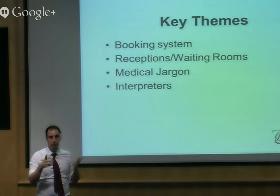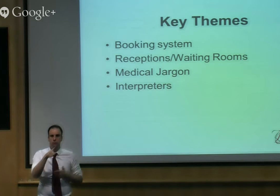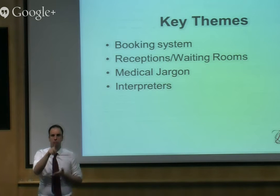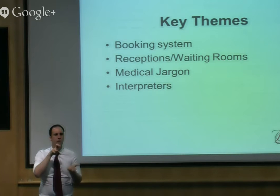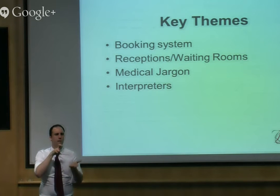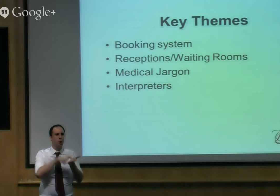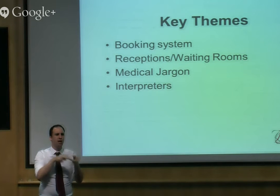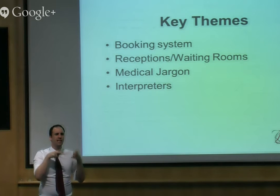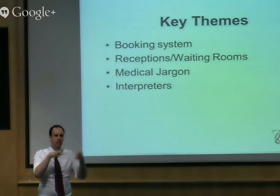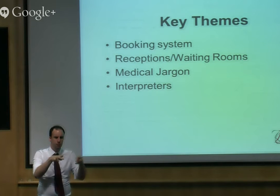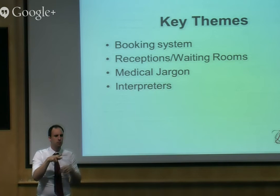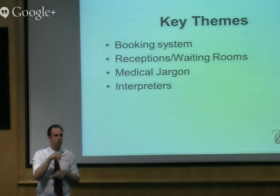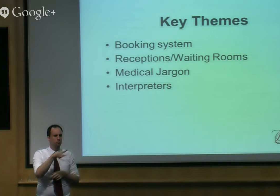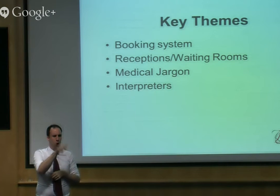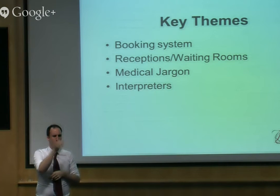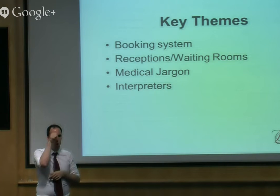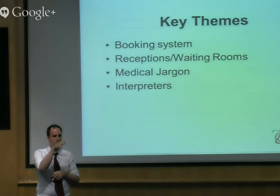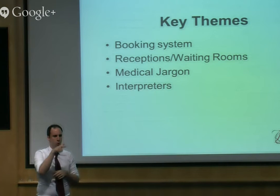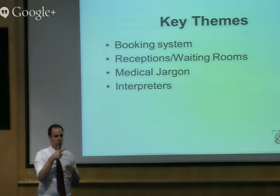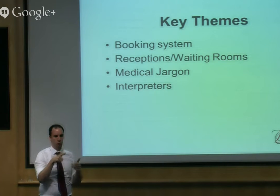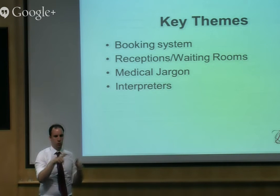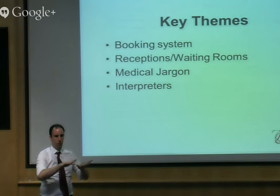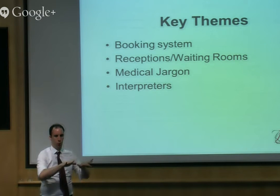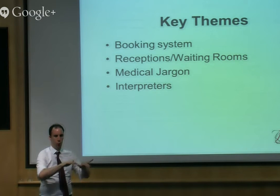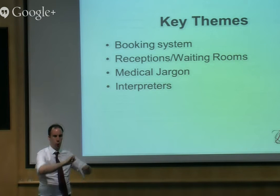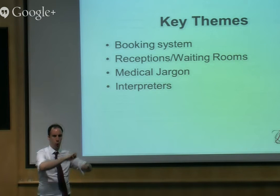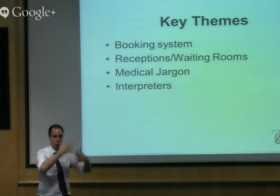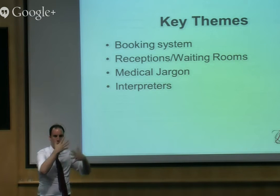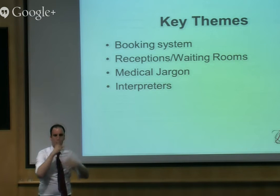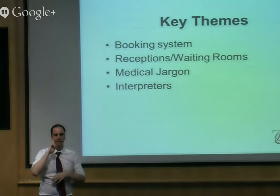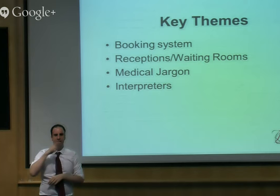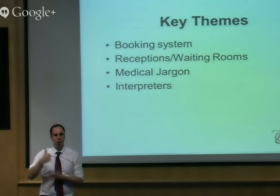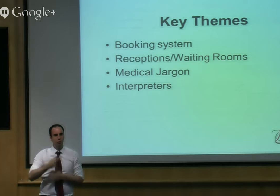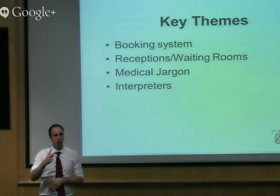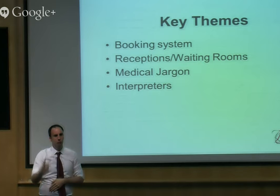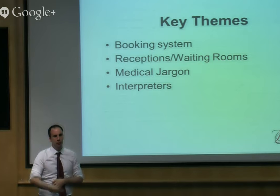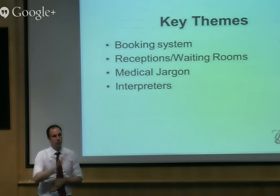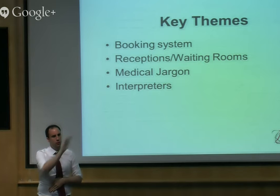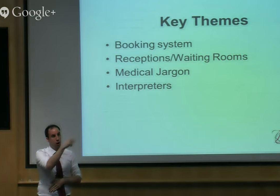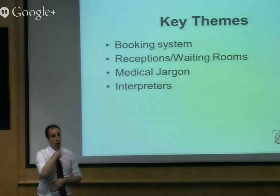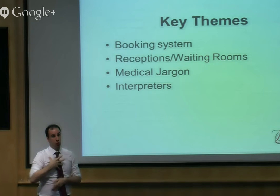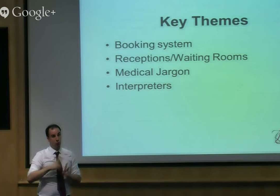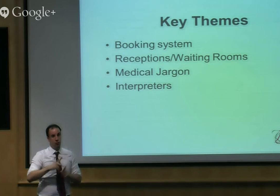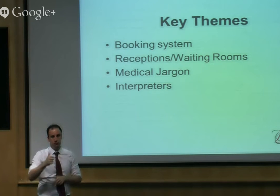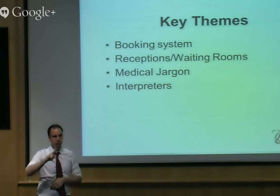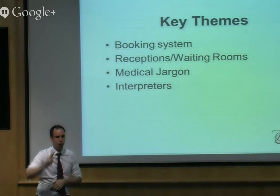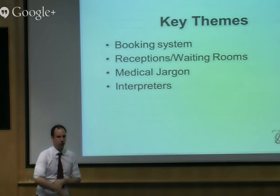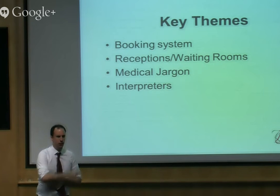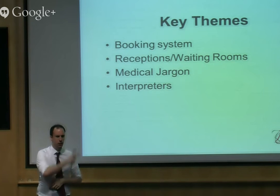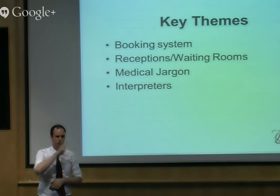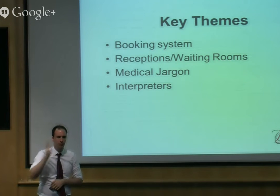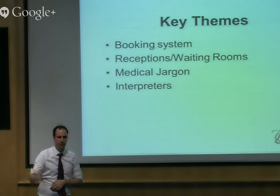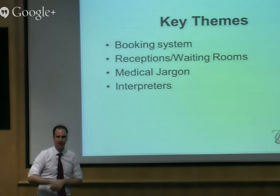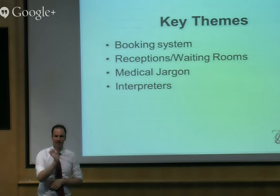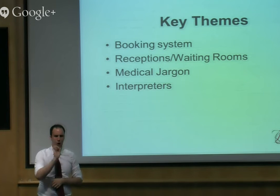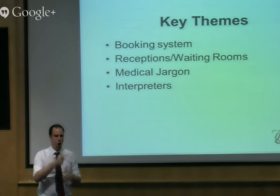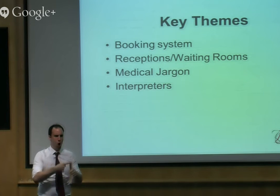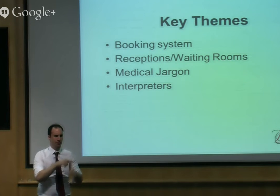not good enough. The medical jargon that was used with doctors was not clear, And actually, when it comes to interpreters, we saw